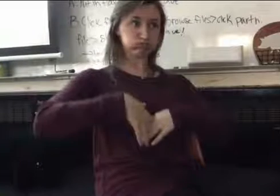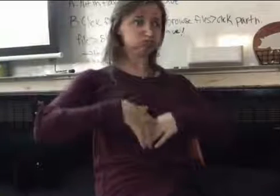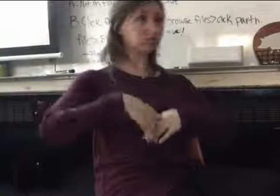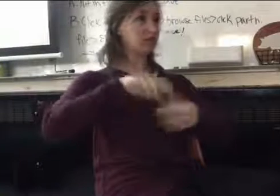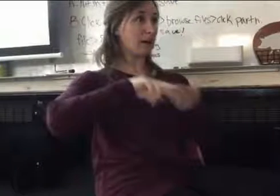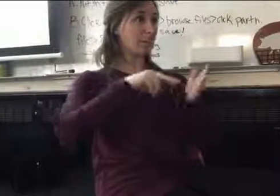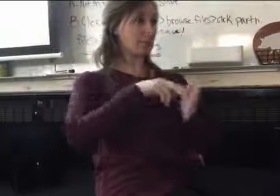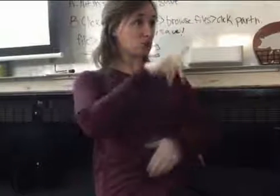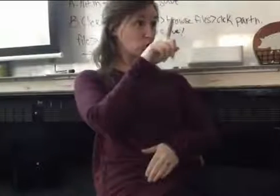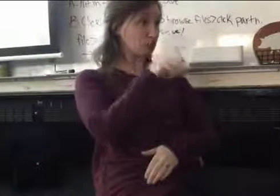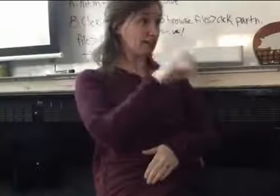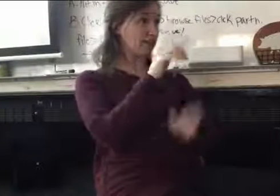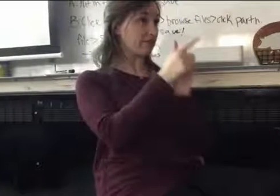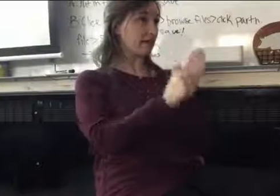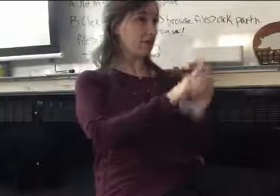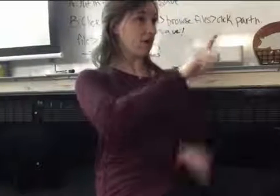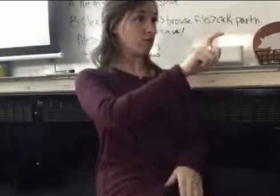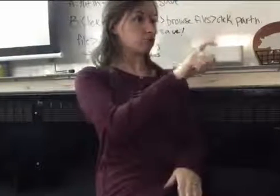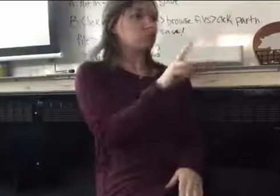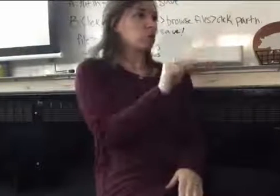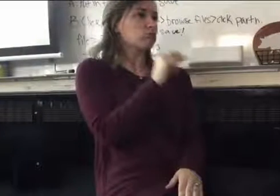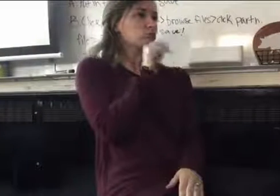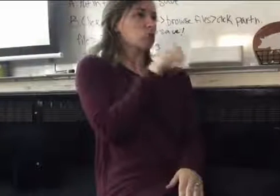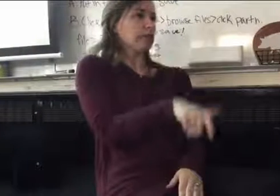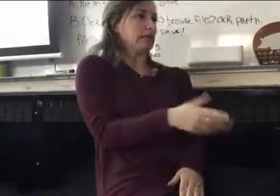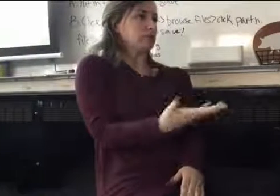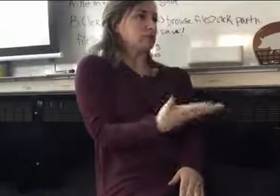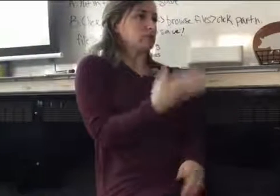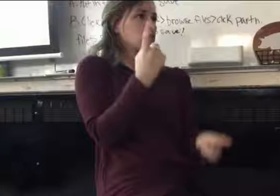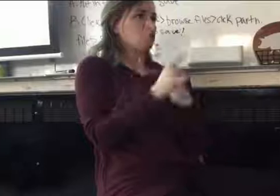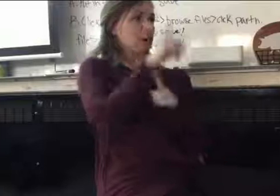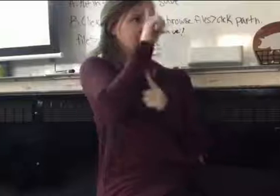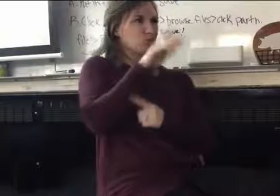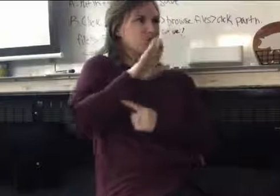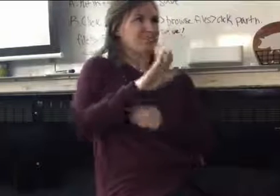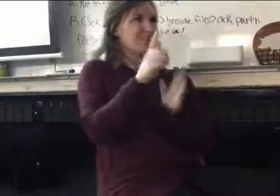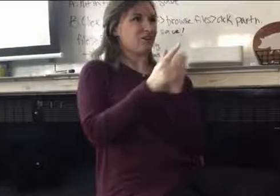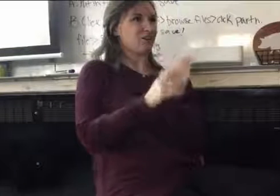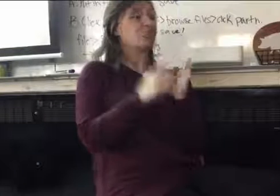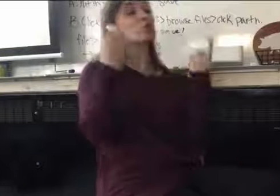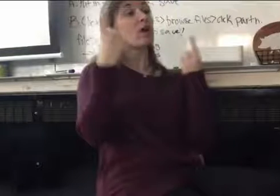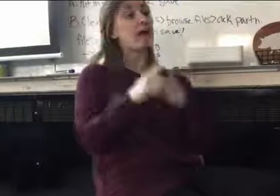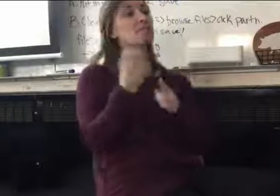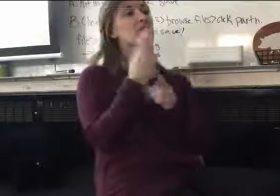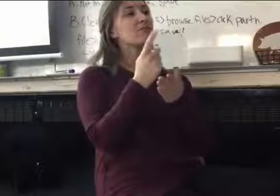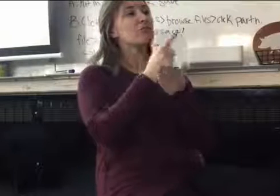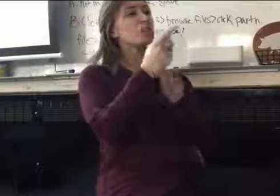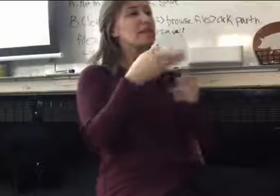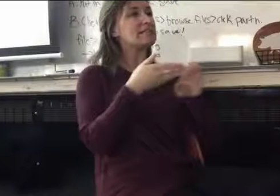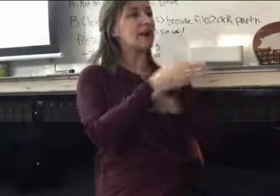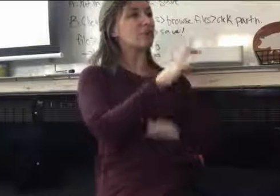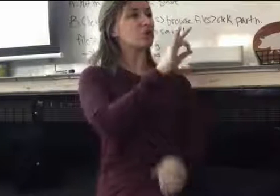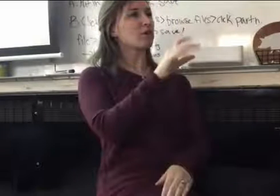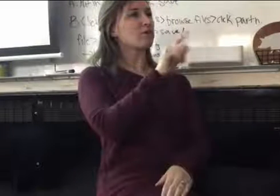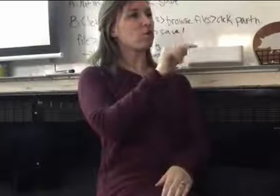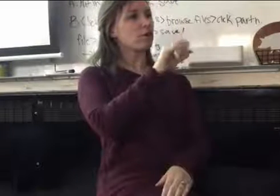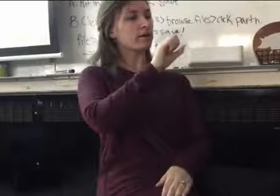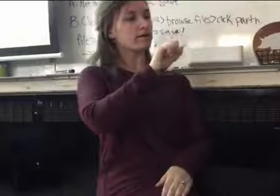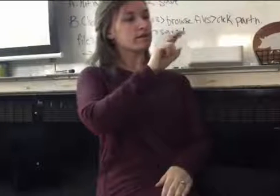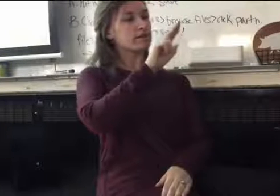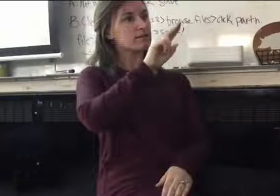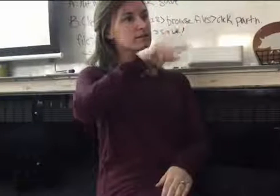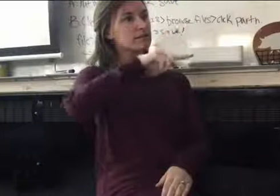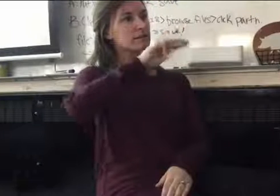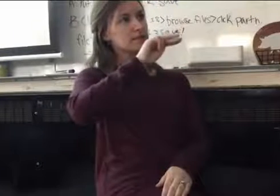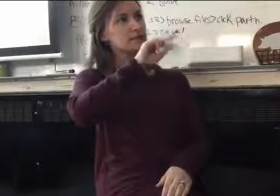for a Fugitive Slave Law? No. Right? Well, what happens is a couple weeks after Fort Sumter, there's this guy, he's chilling in a fort,